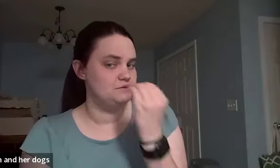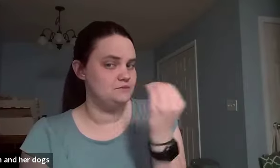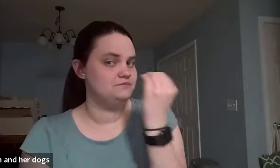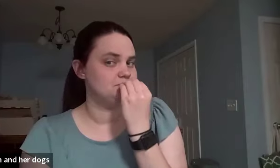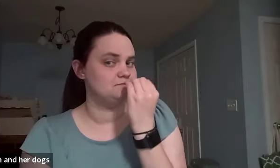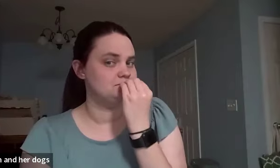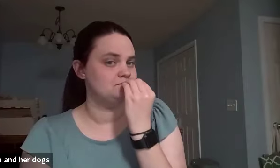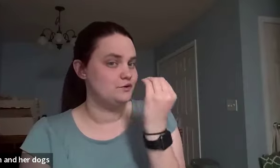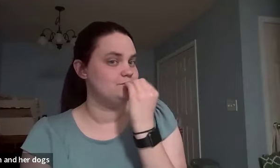food,